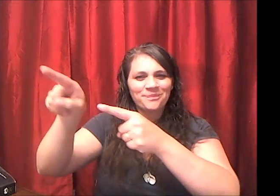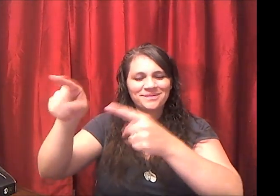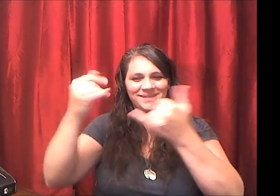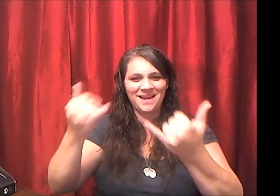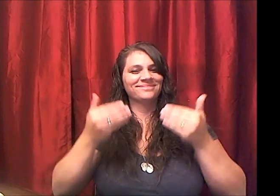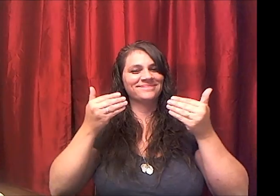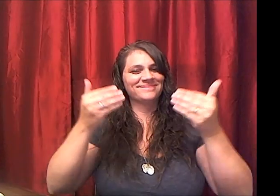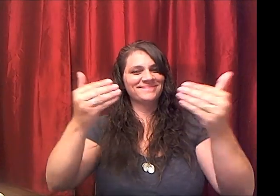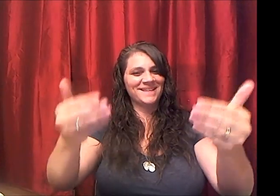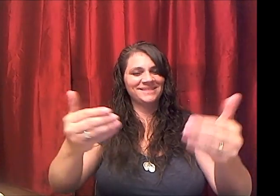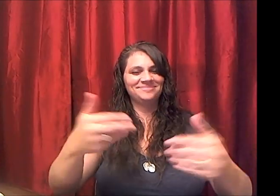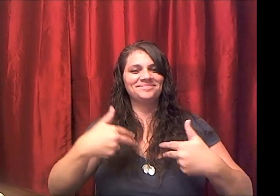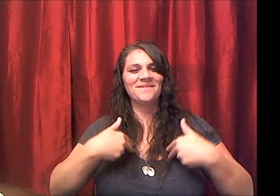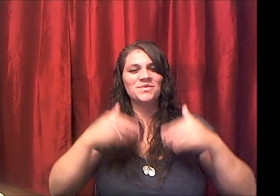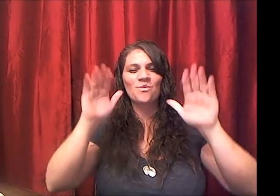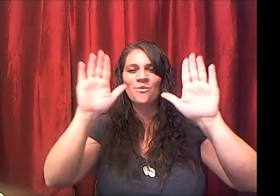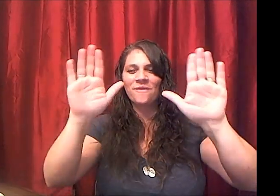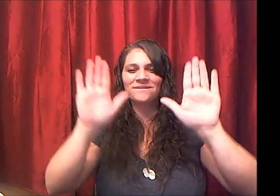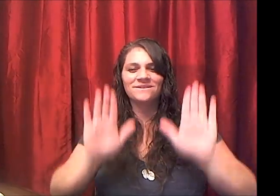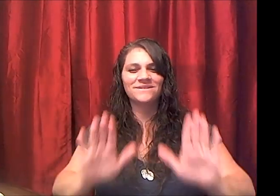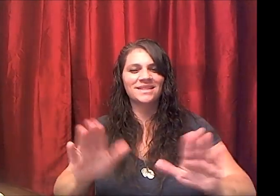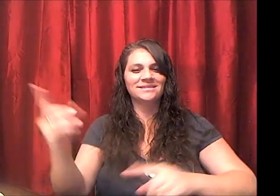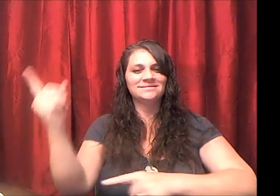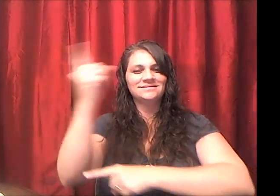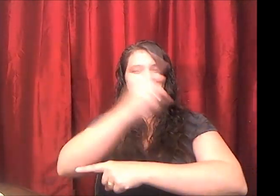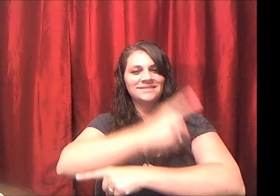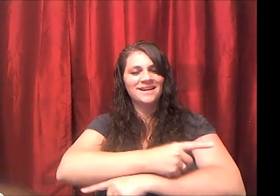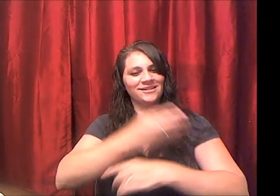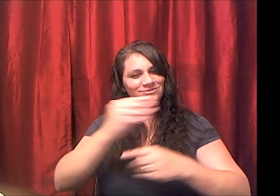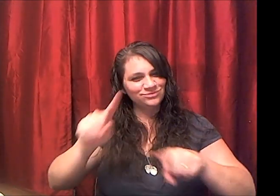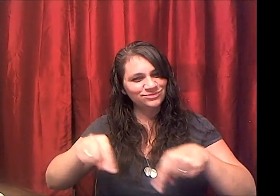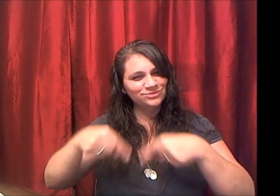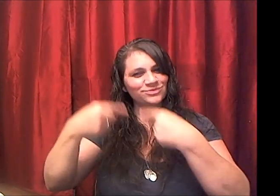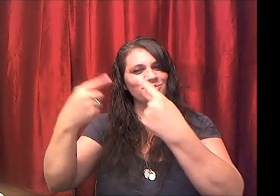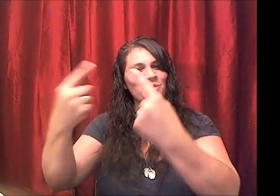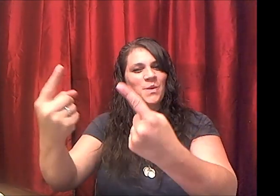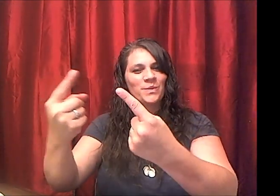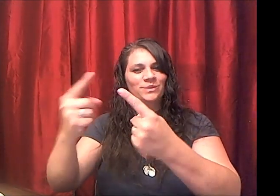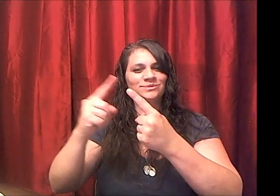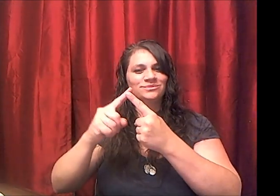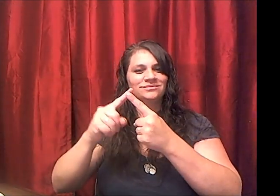Try, huh? And excitement.